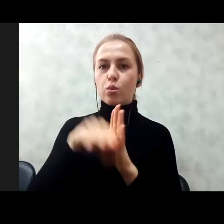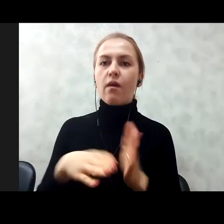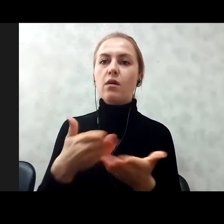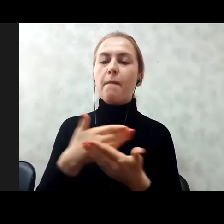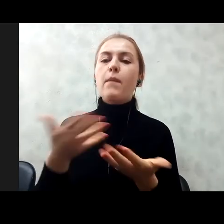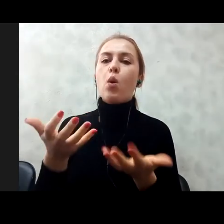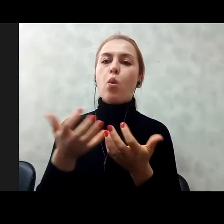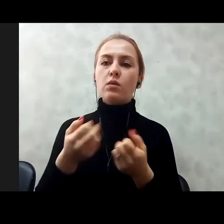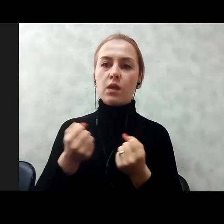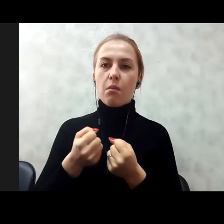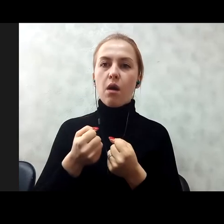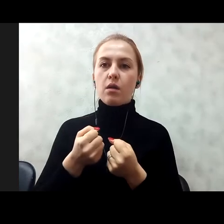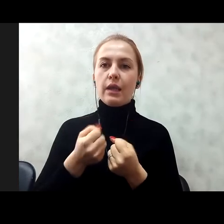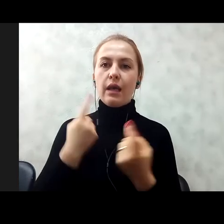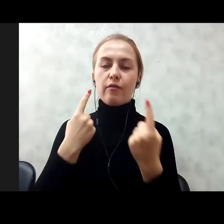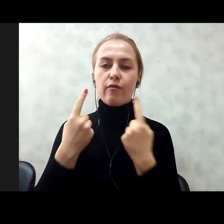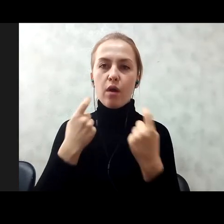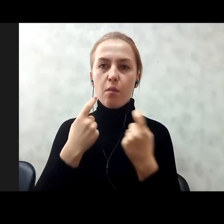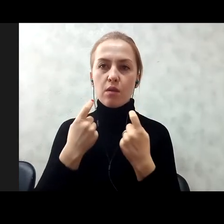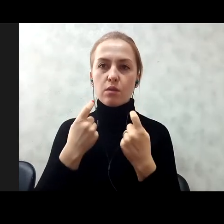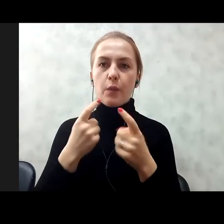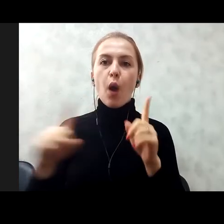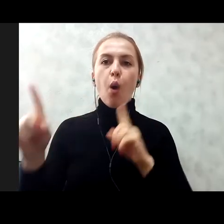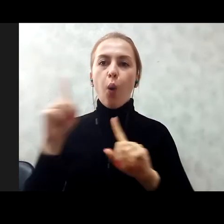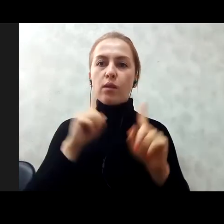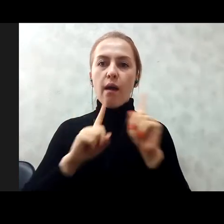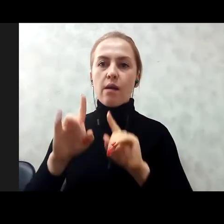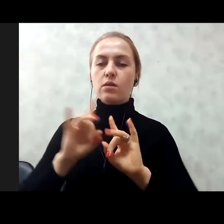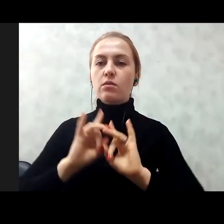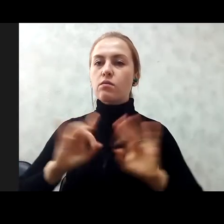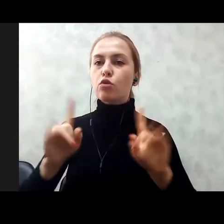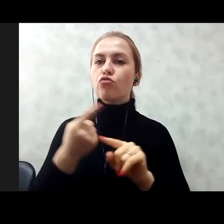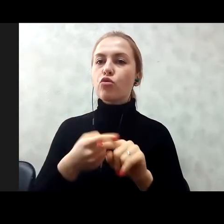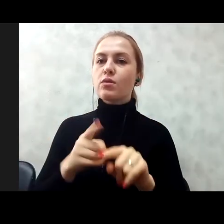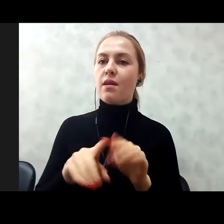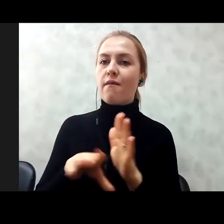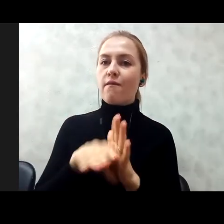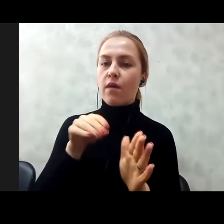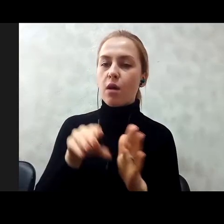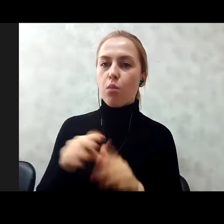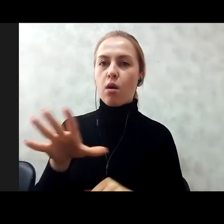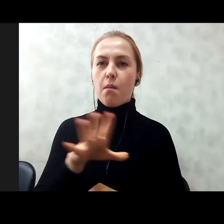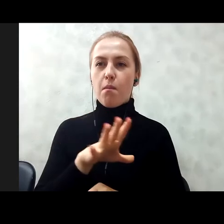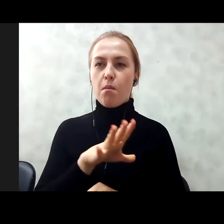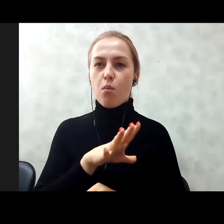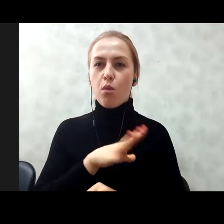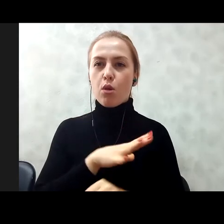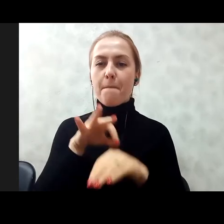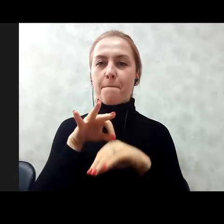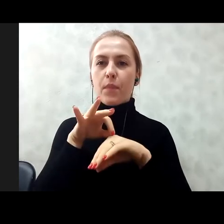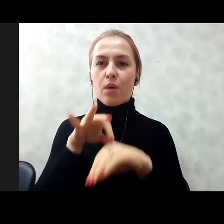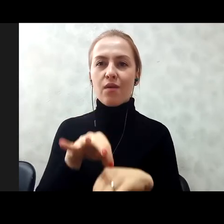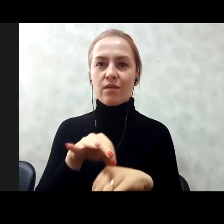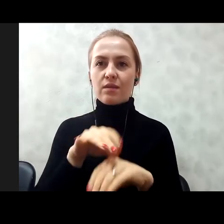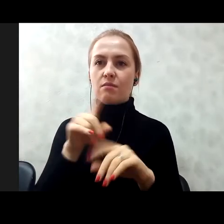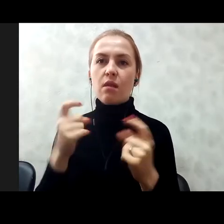Congress report makes it clear from the outset that these elections were held in extraordinary difficult circumstances, not only